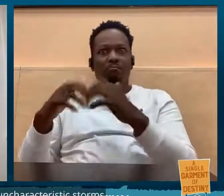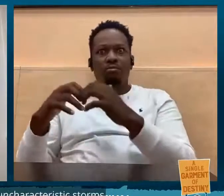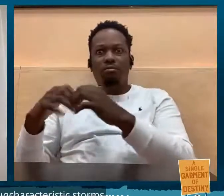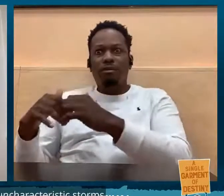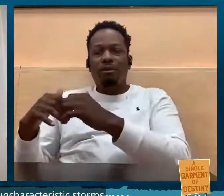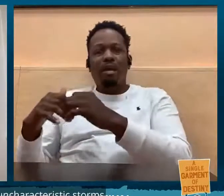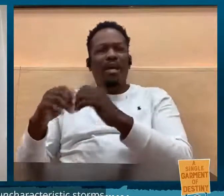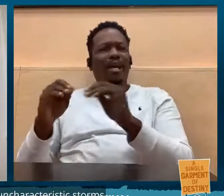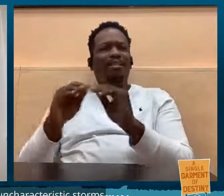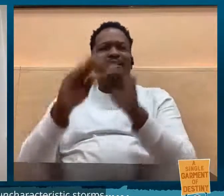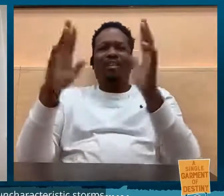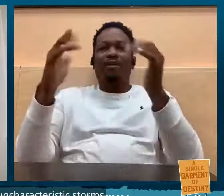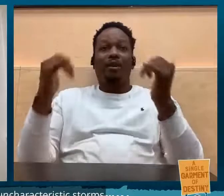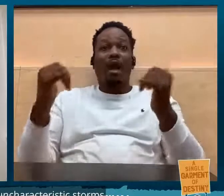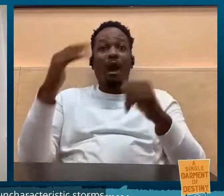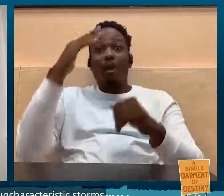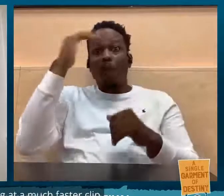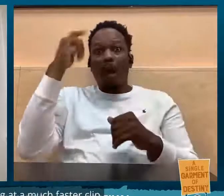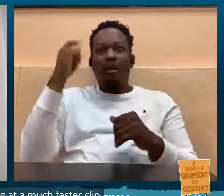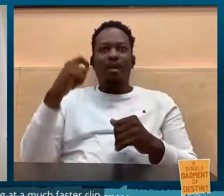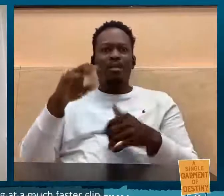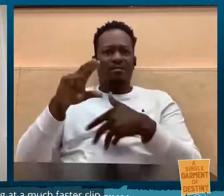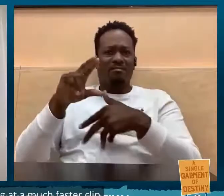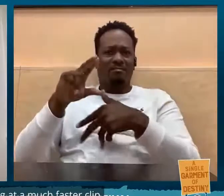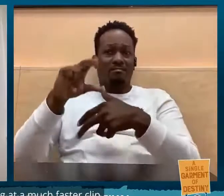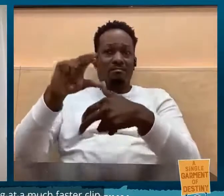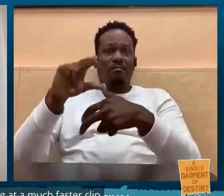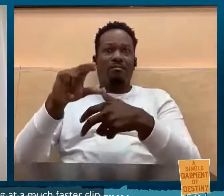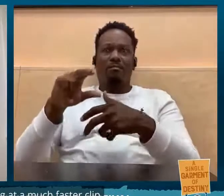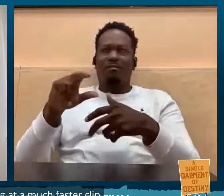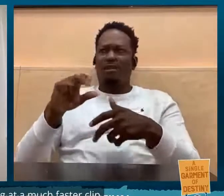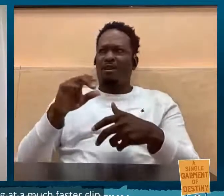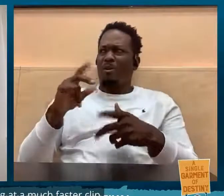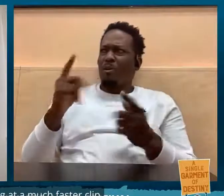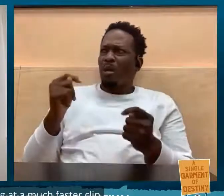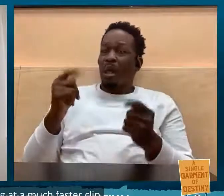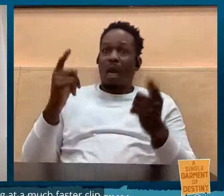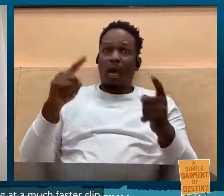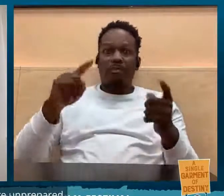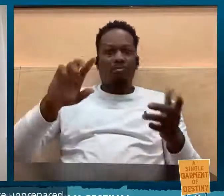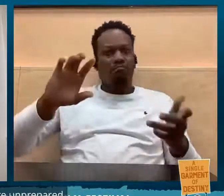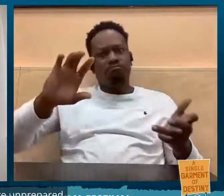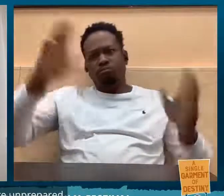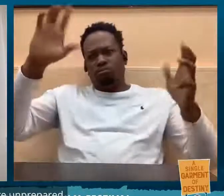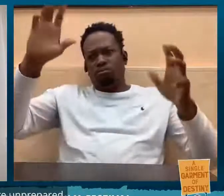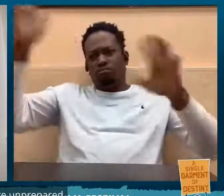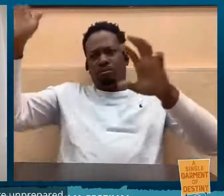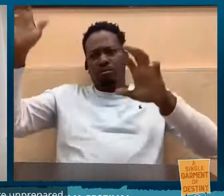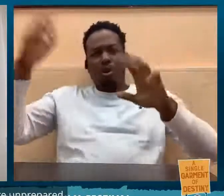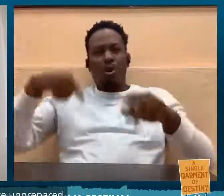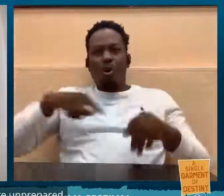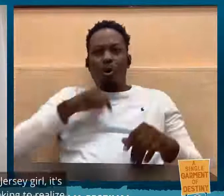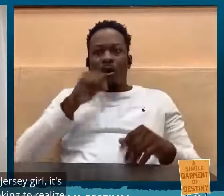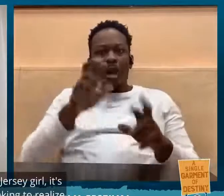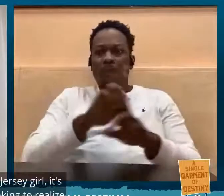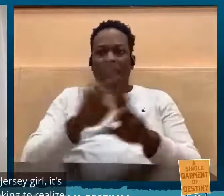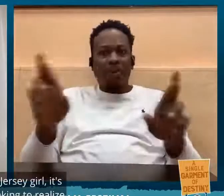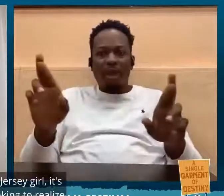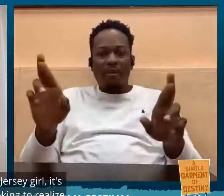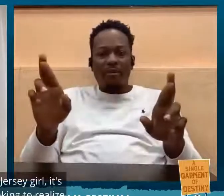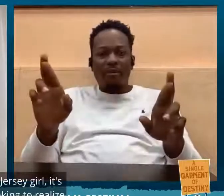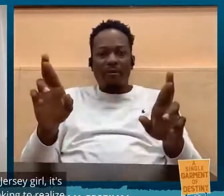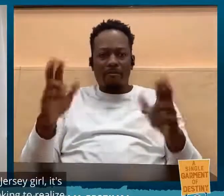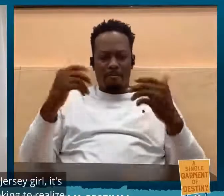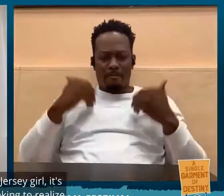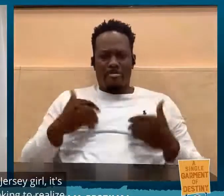as we have these uncharacteristic storms that are happening at a much faster clip, that we are unprepared. And as a